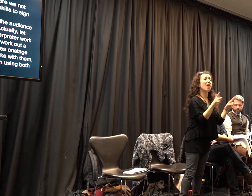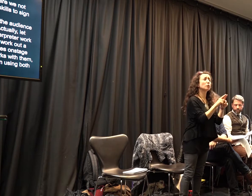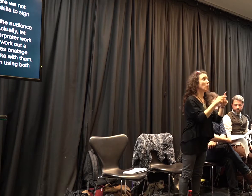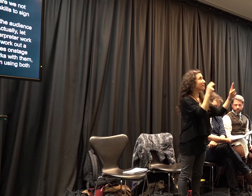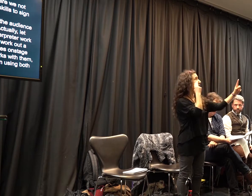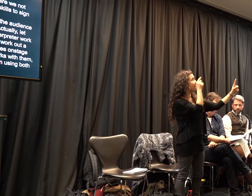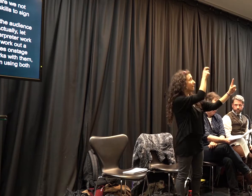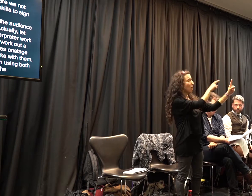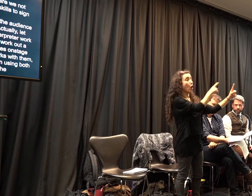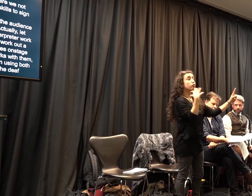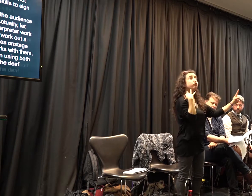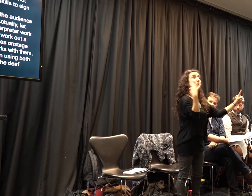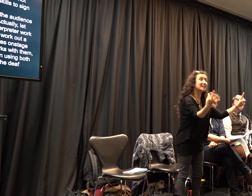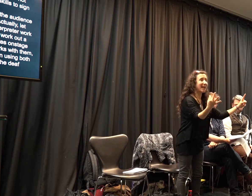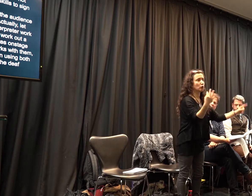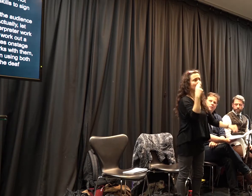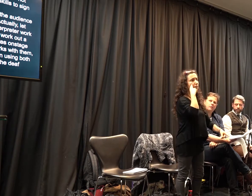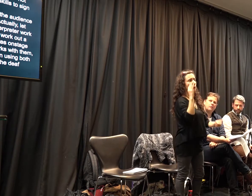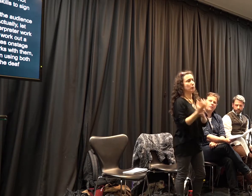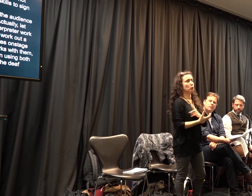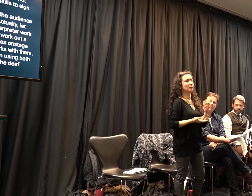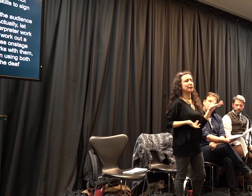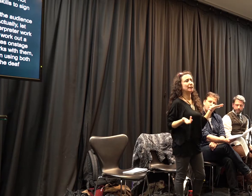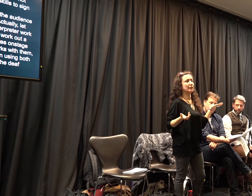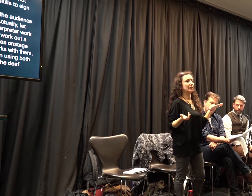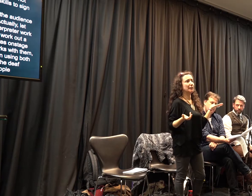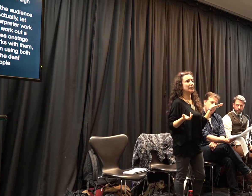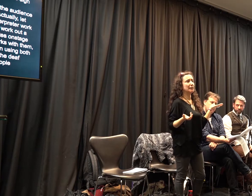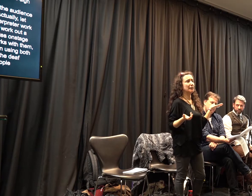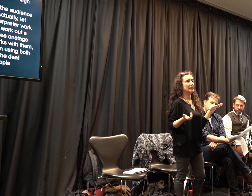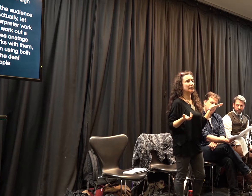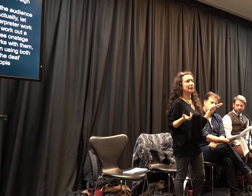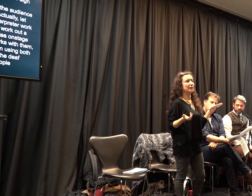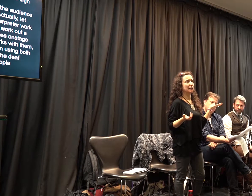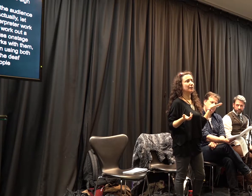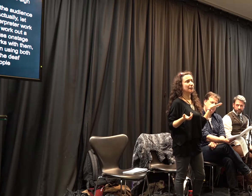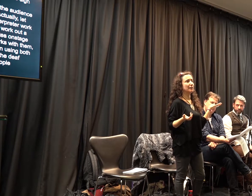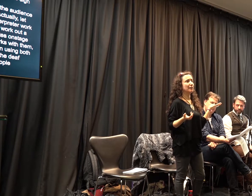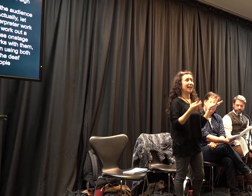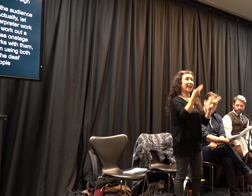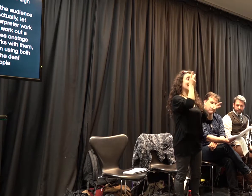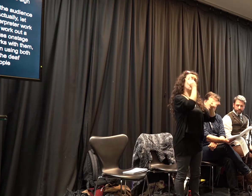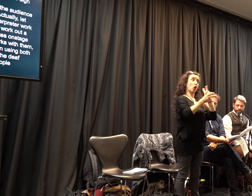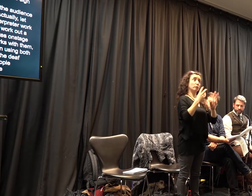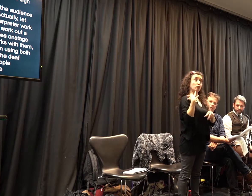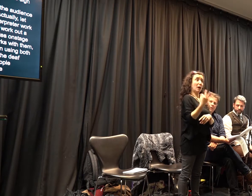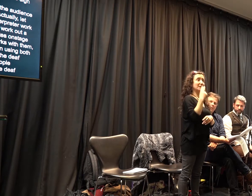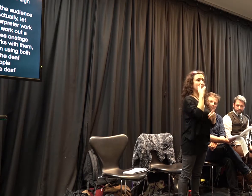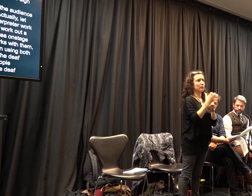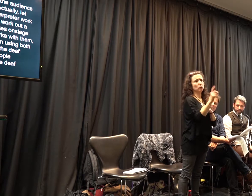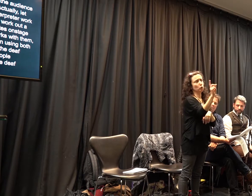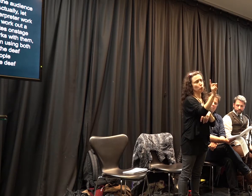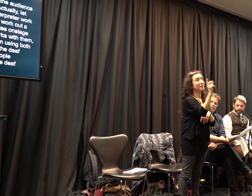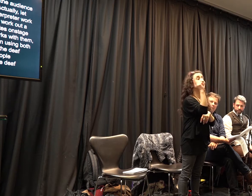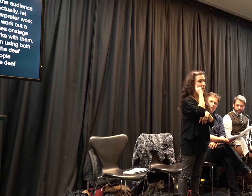community, so will probably attract some people themselves. That deaf person represents the deaf community.